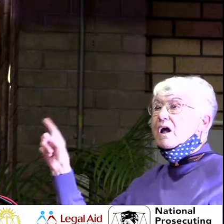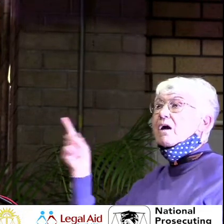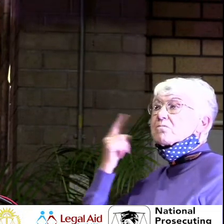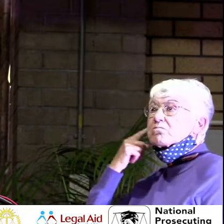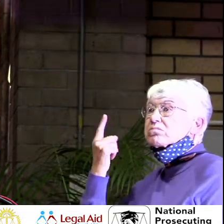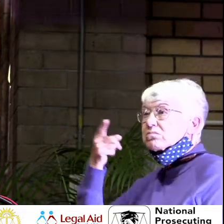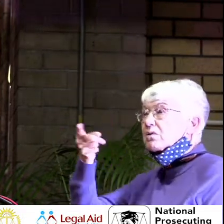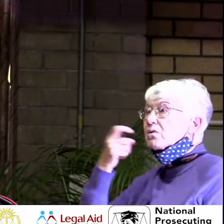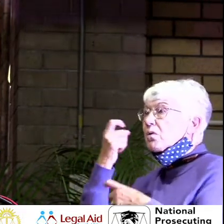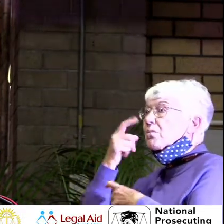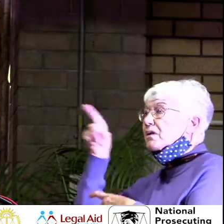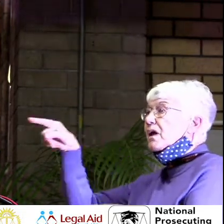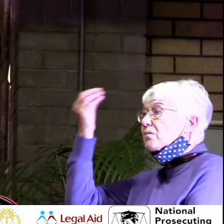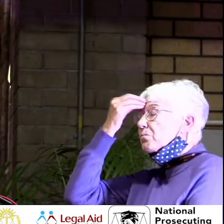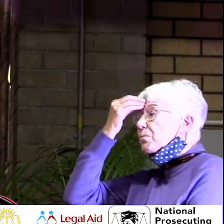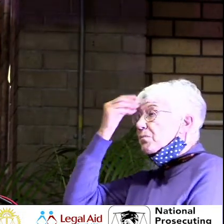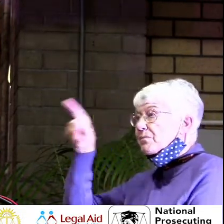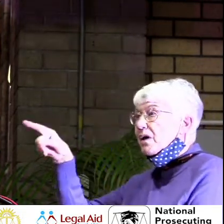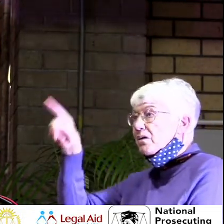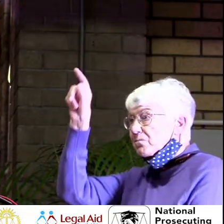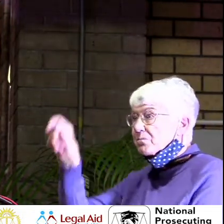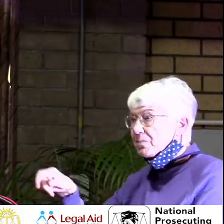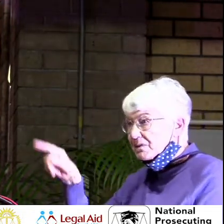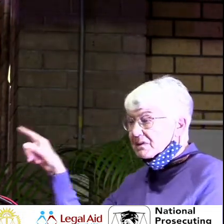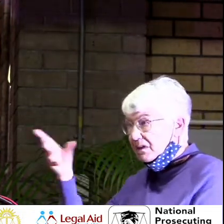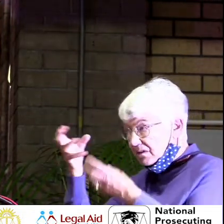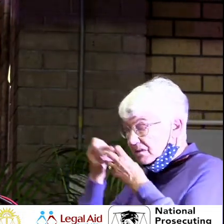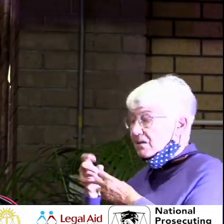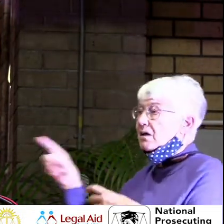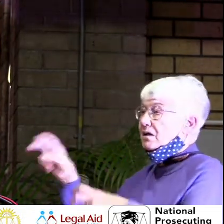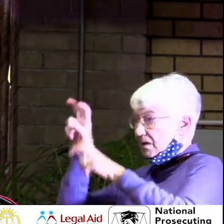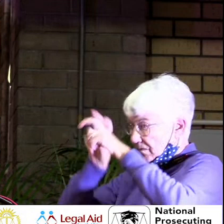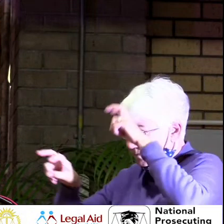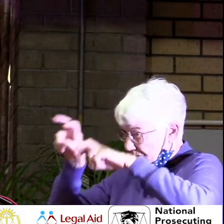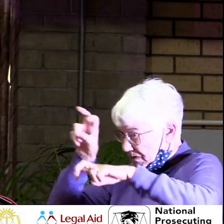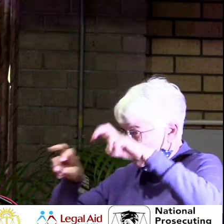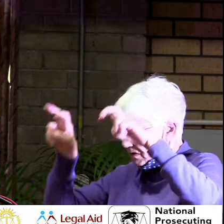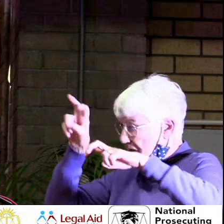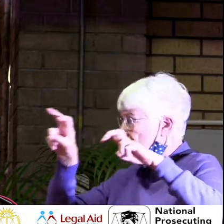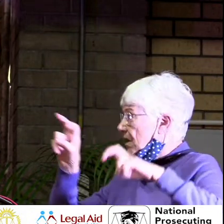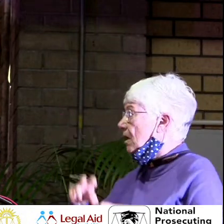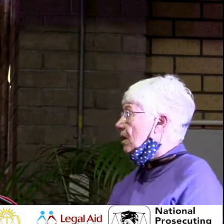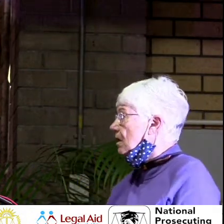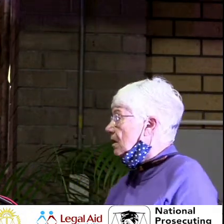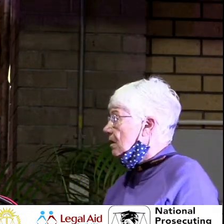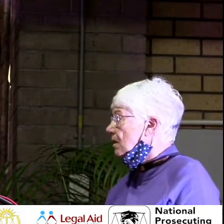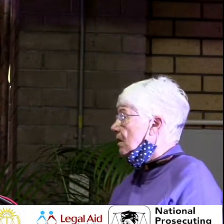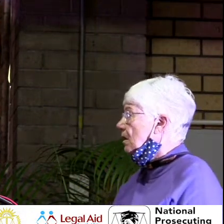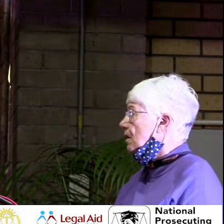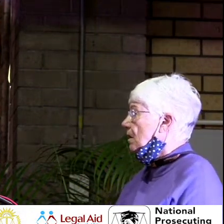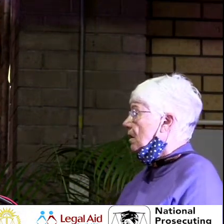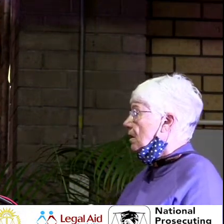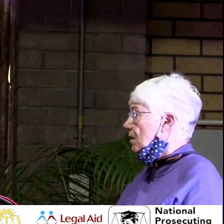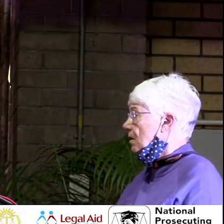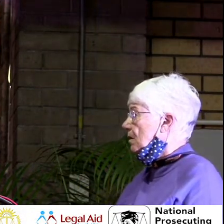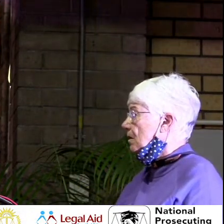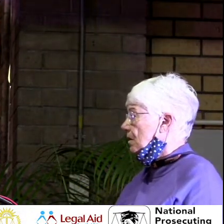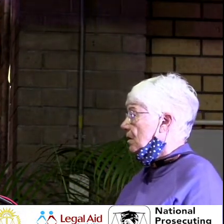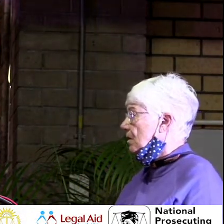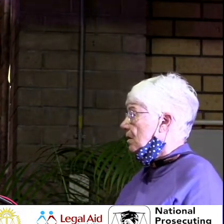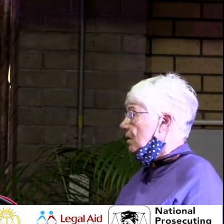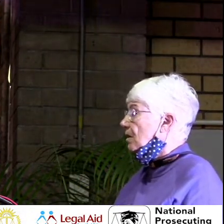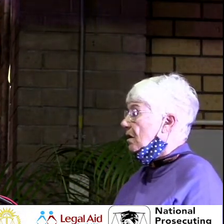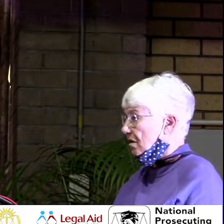gives feedback. So we also have AVL system, each vehicle is tracked, so we do address